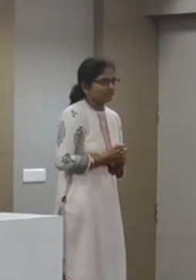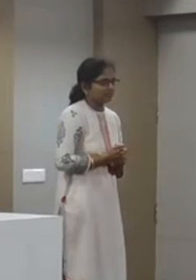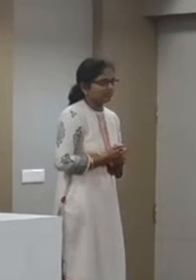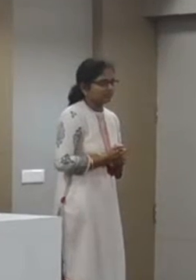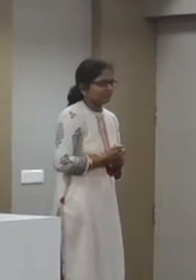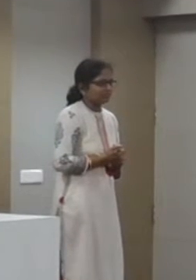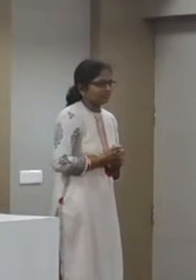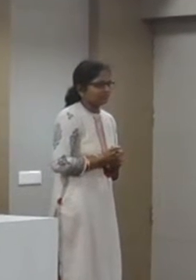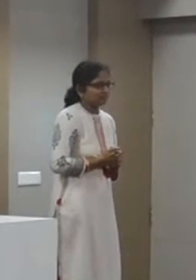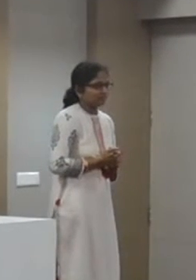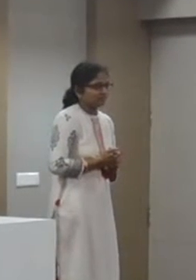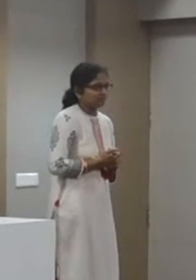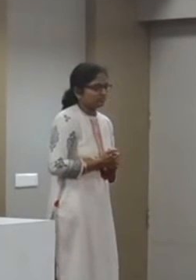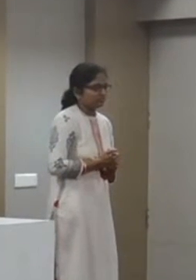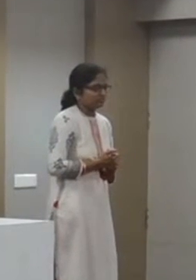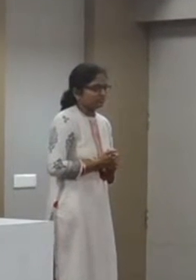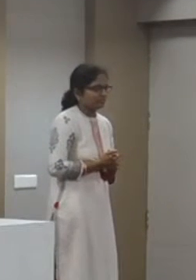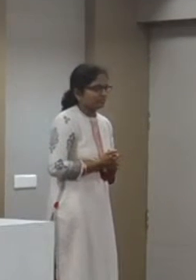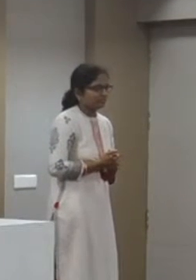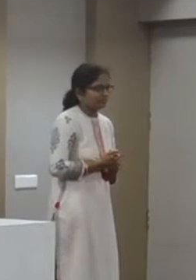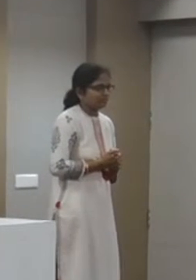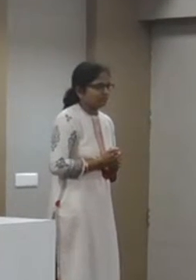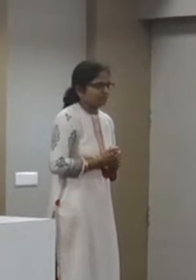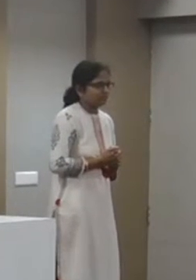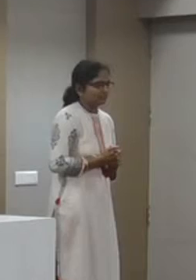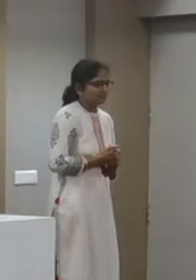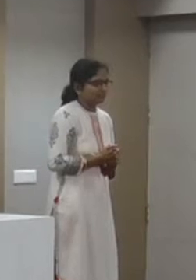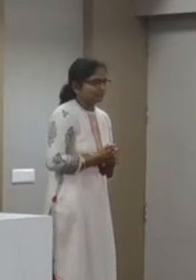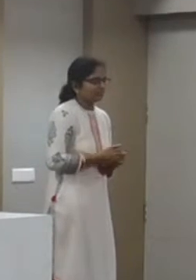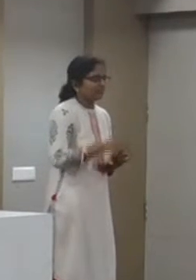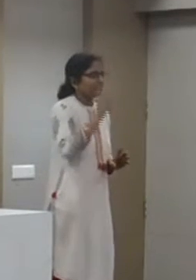Second is the training on how to press